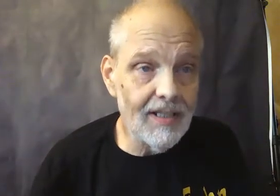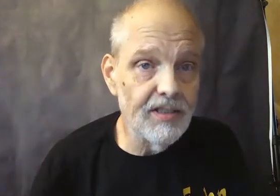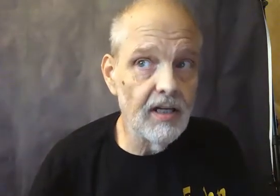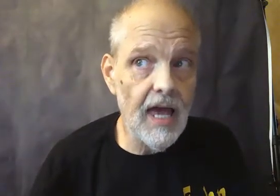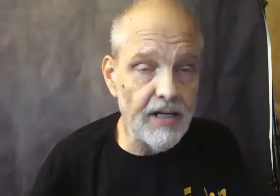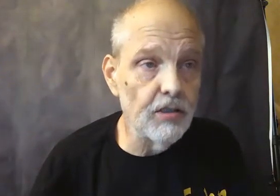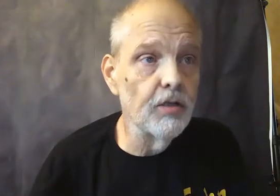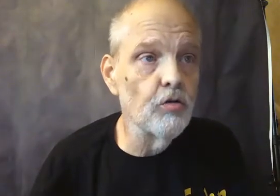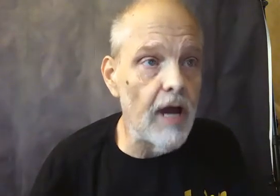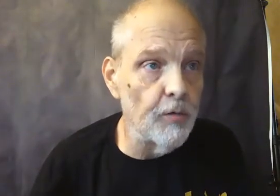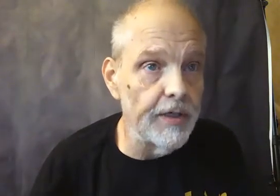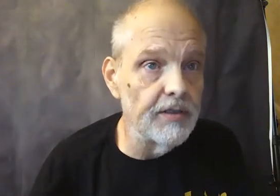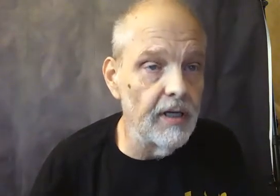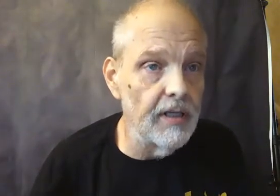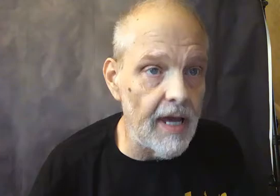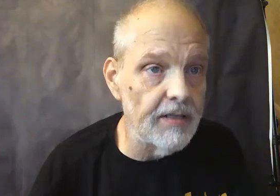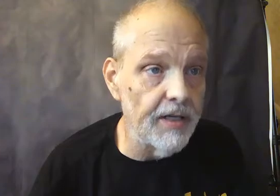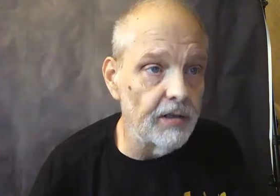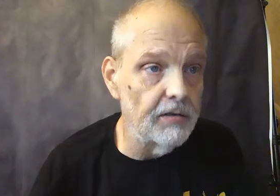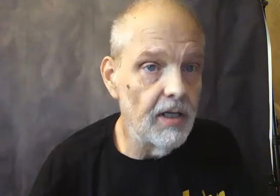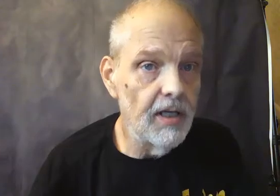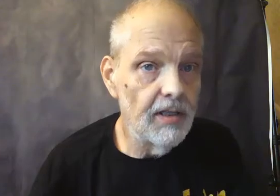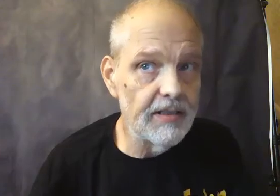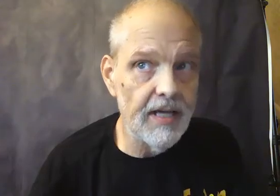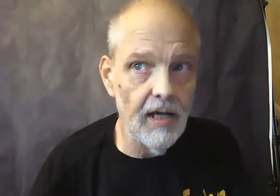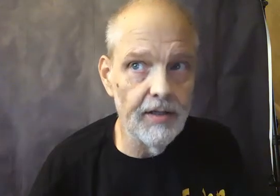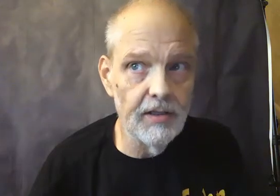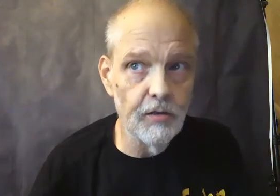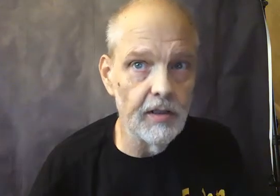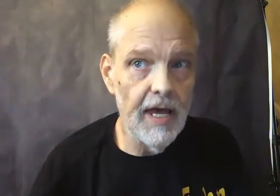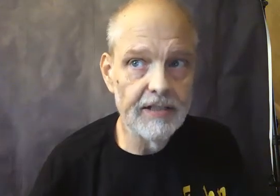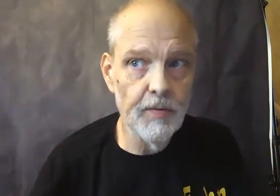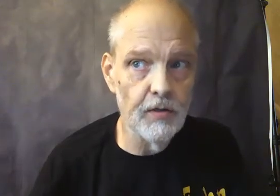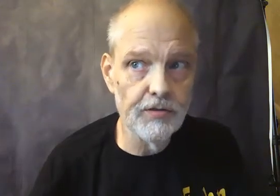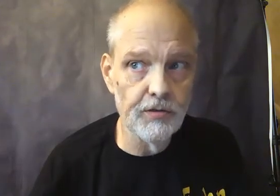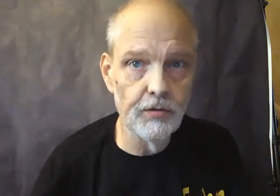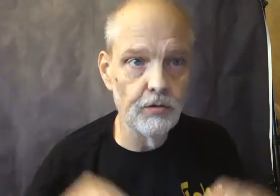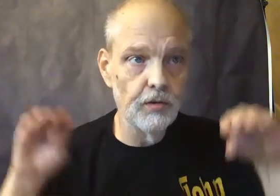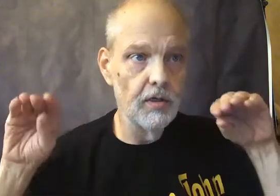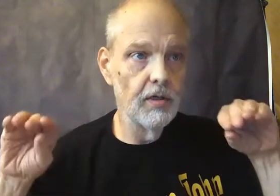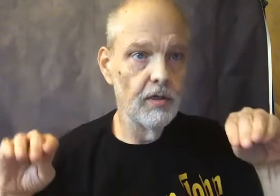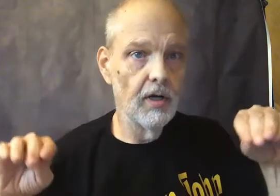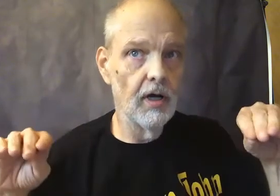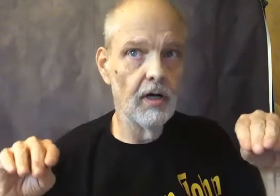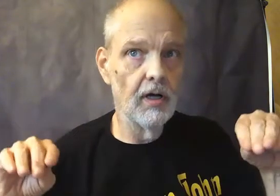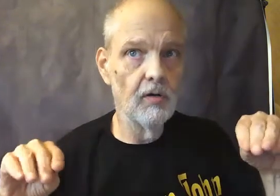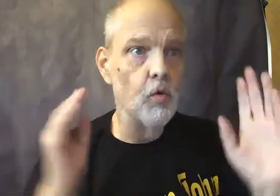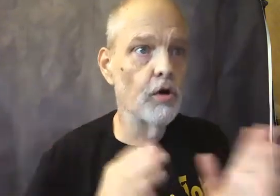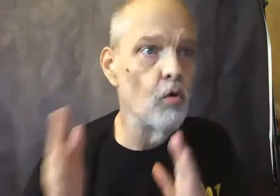That's actually grammar in ASL. That's how they do it, as opposed to word